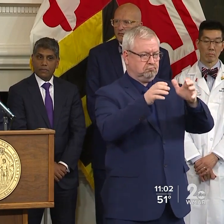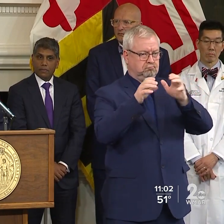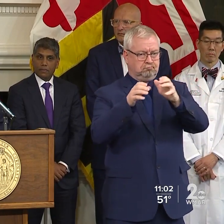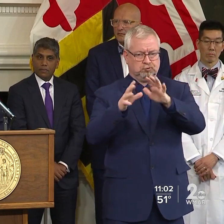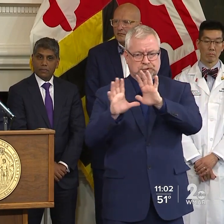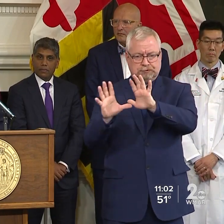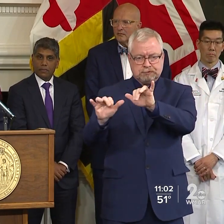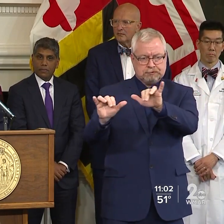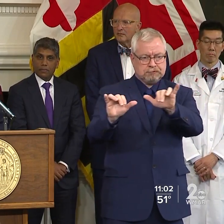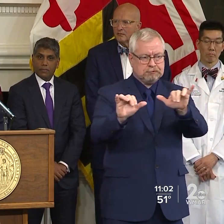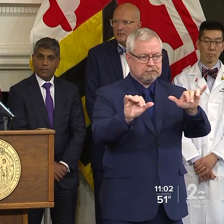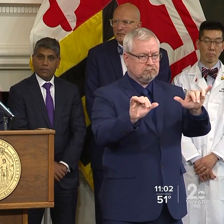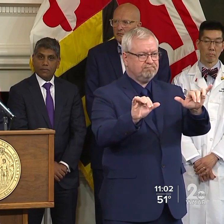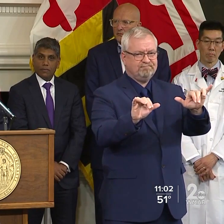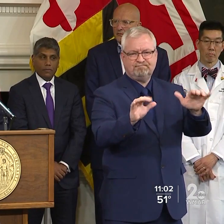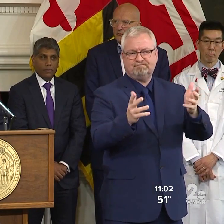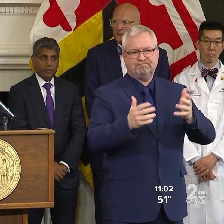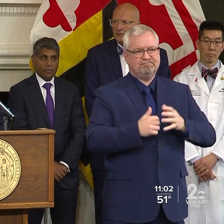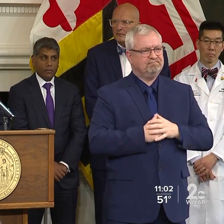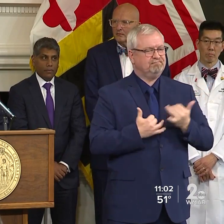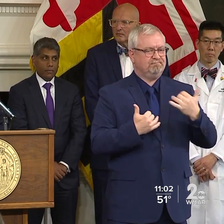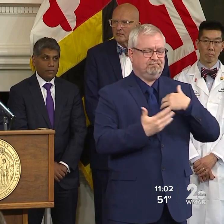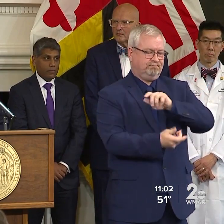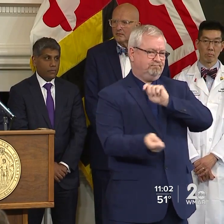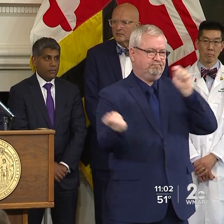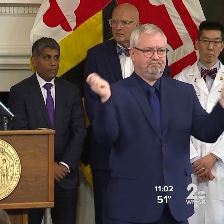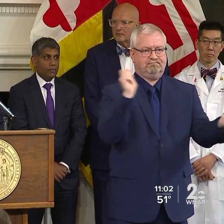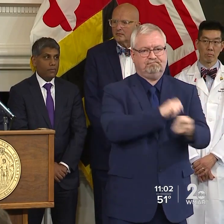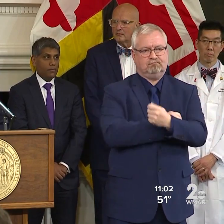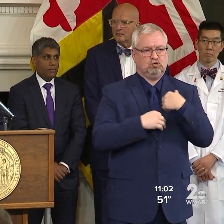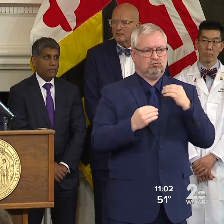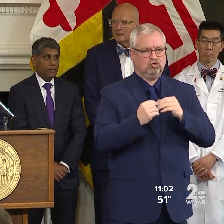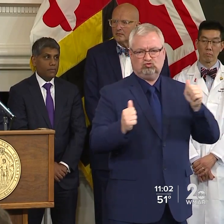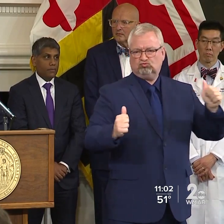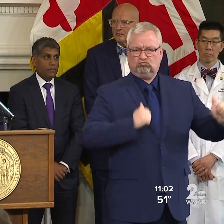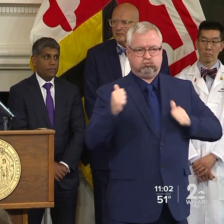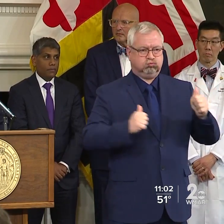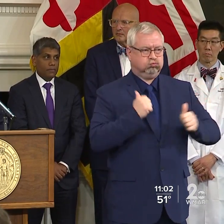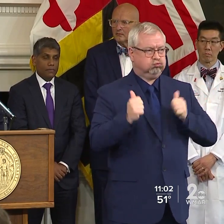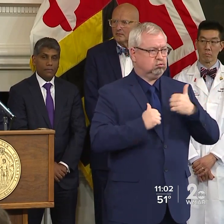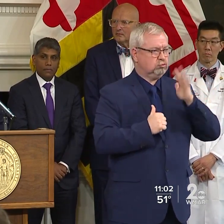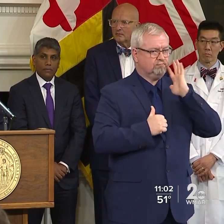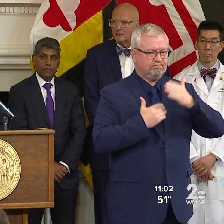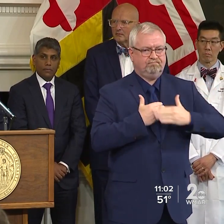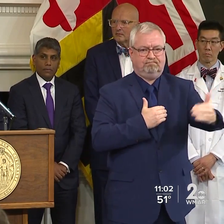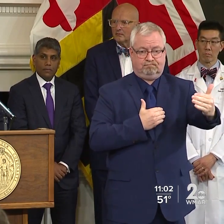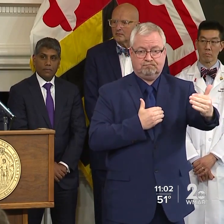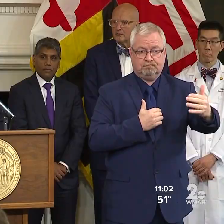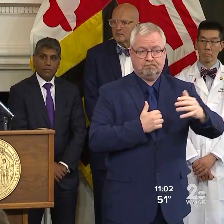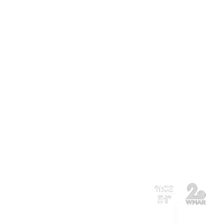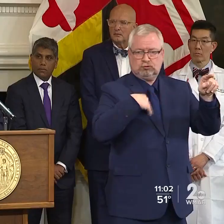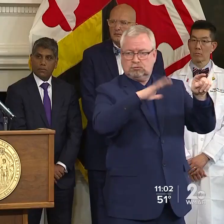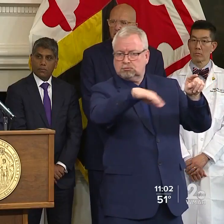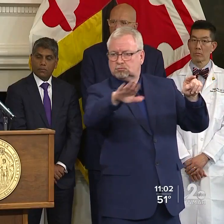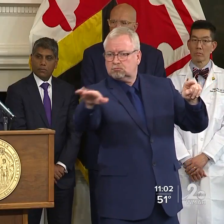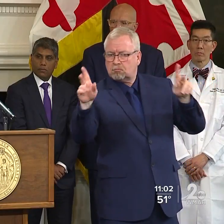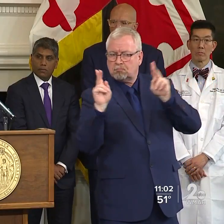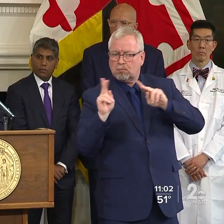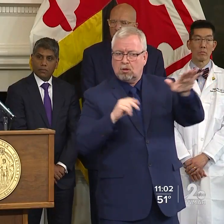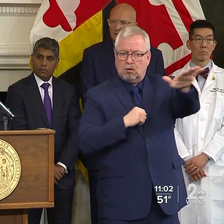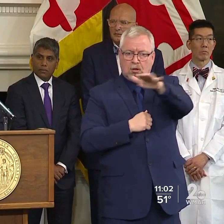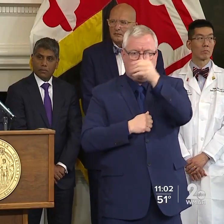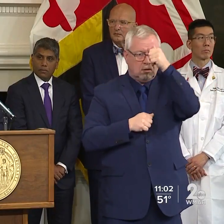of the virus, and the biggest move of all, closing all schools starting Monday for at least 2 weeks. For